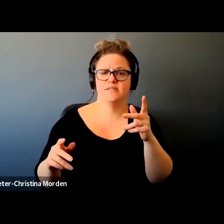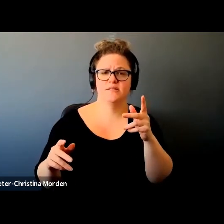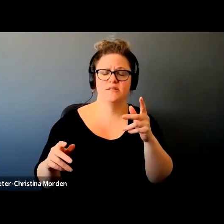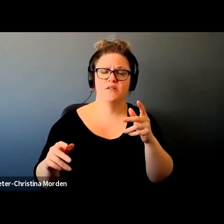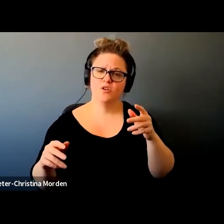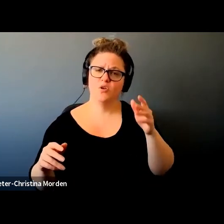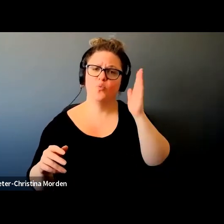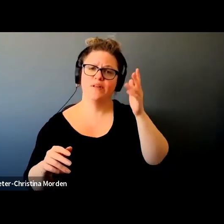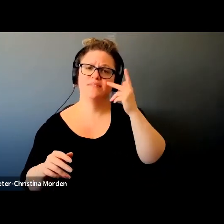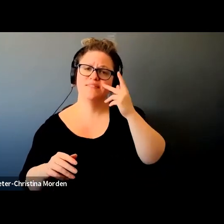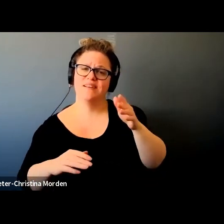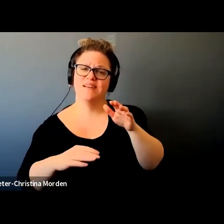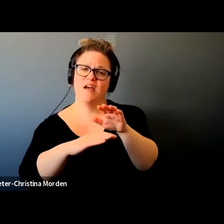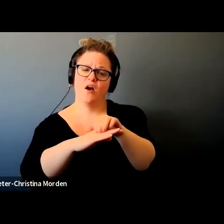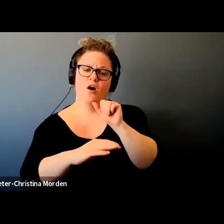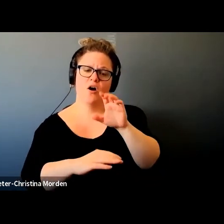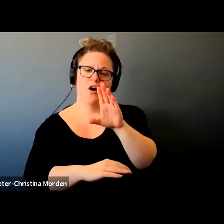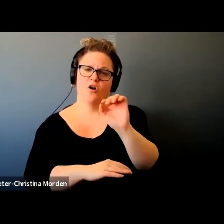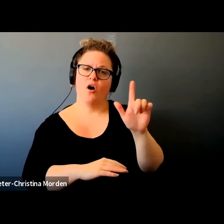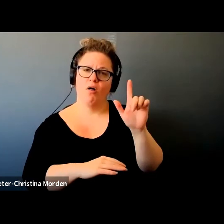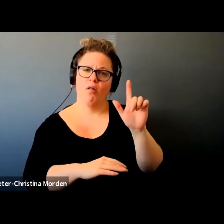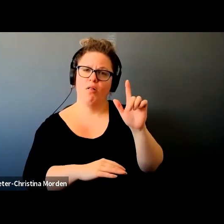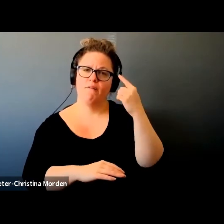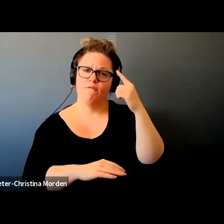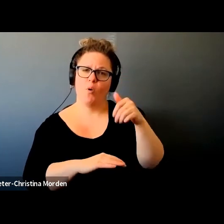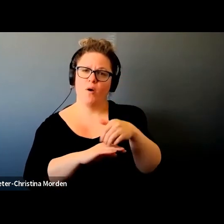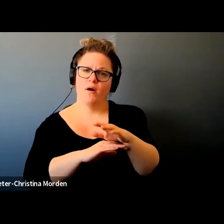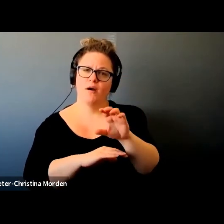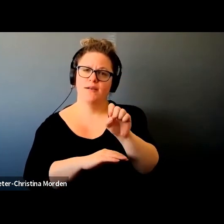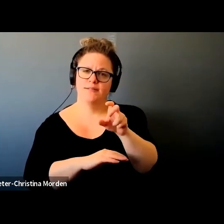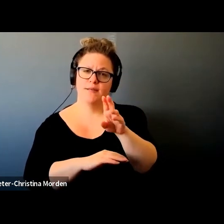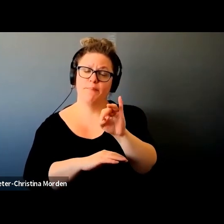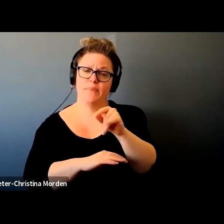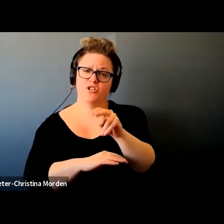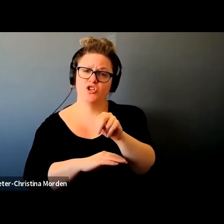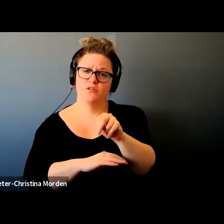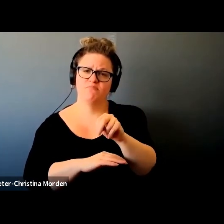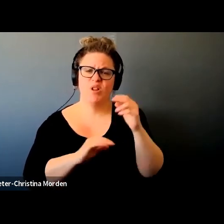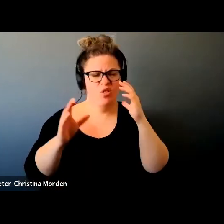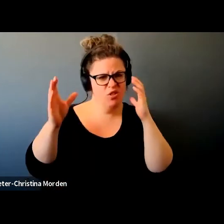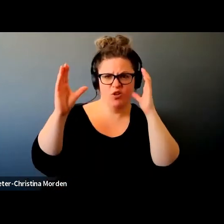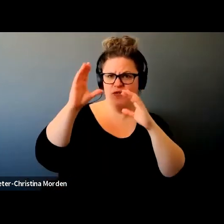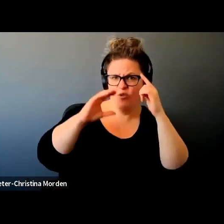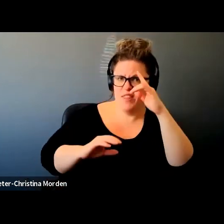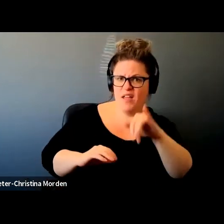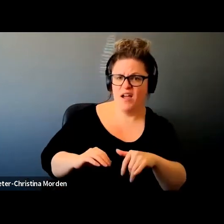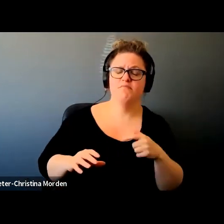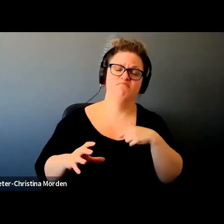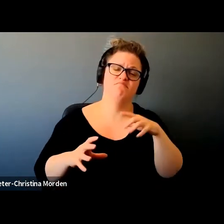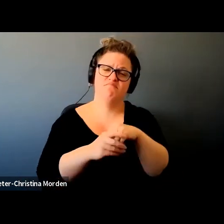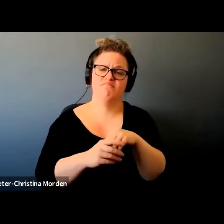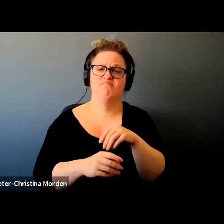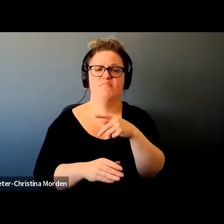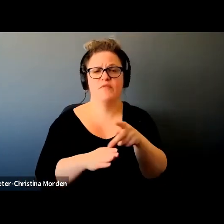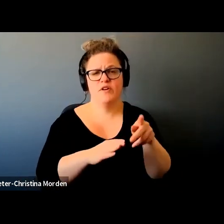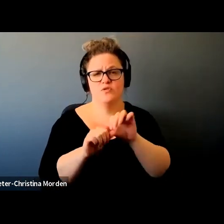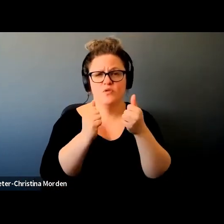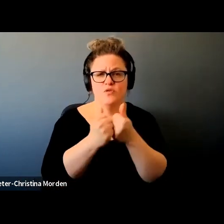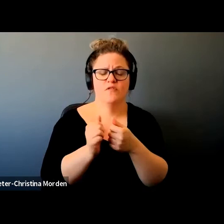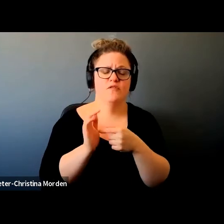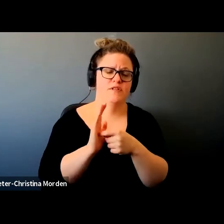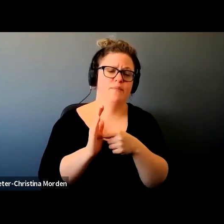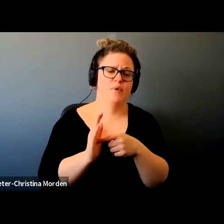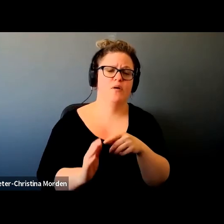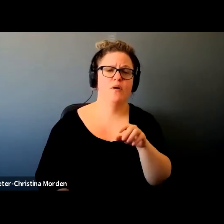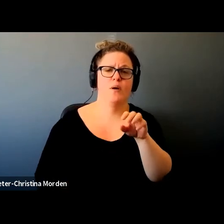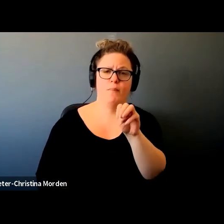submissions. And for me, I am a member of a few professional associations, like Manitoba Arts for